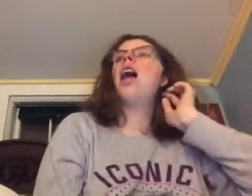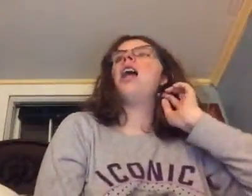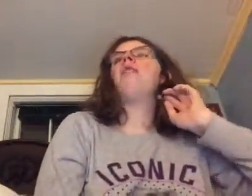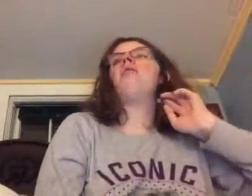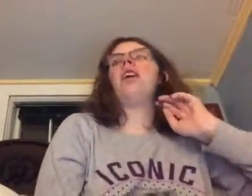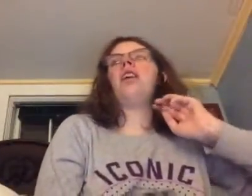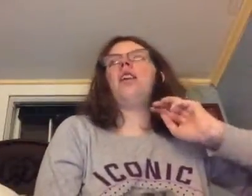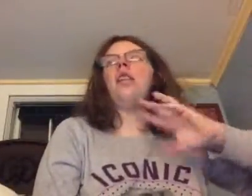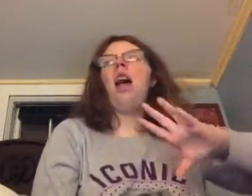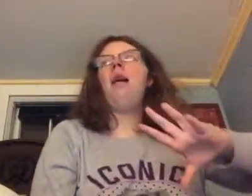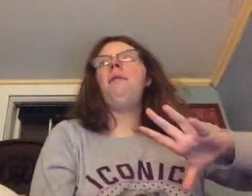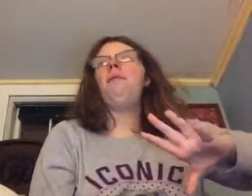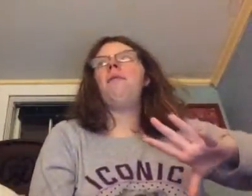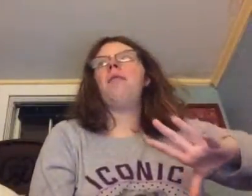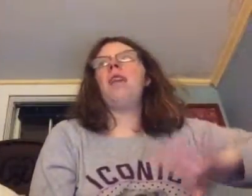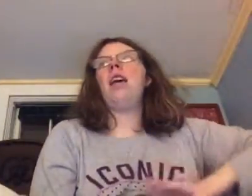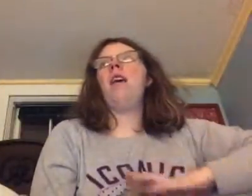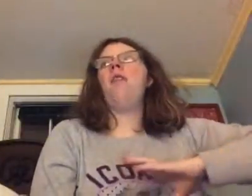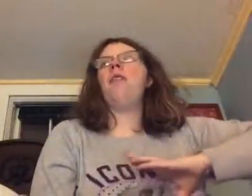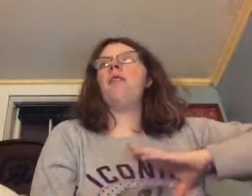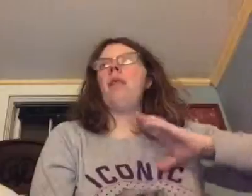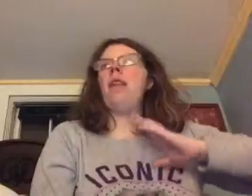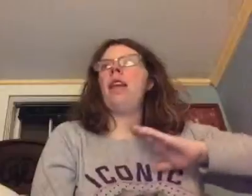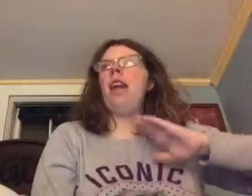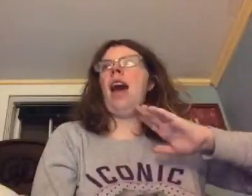and there's like clubs or something like that.